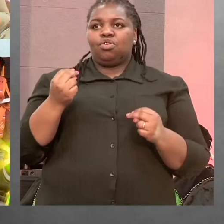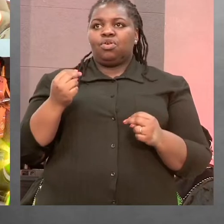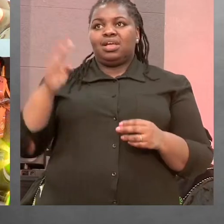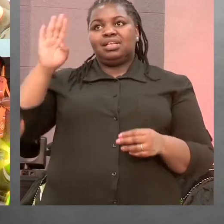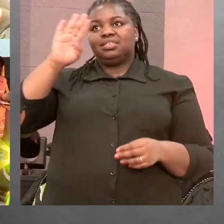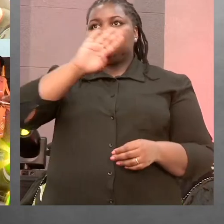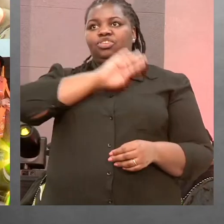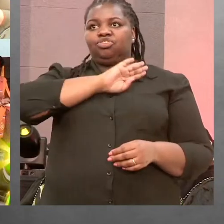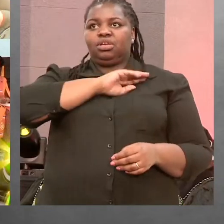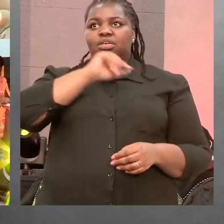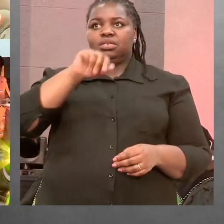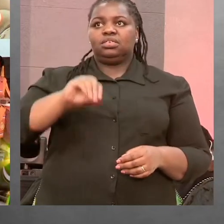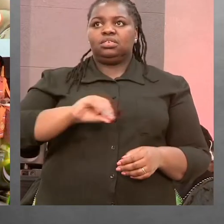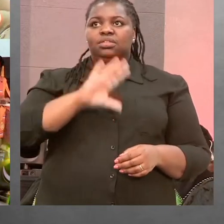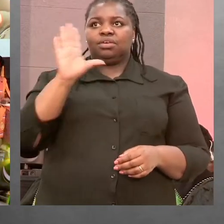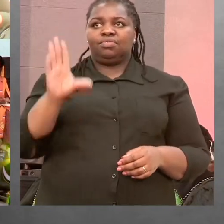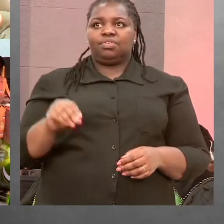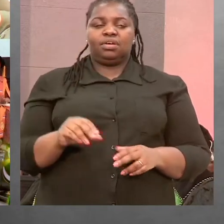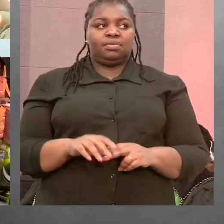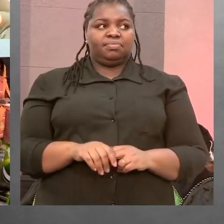South Africa.